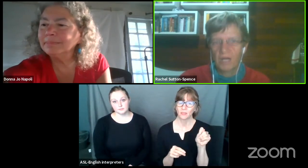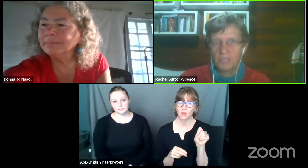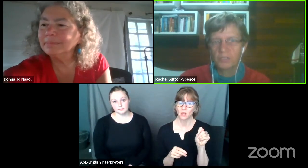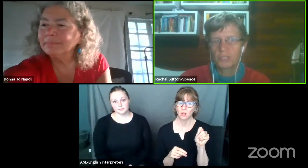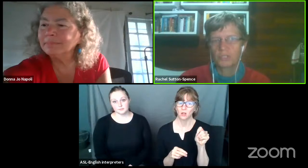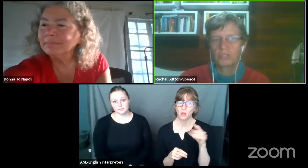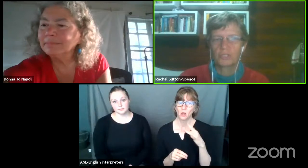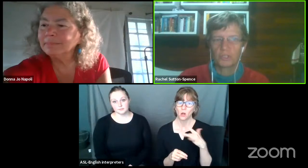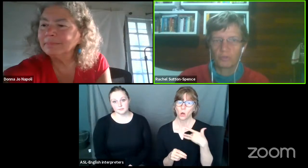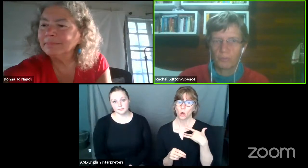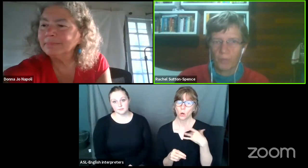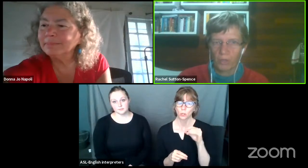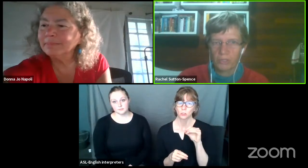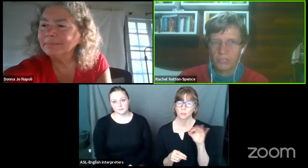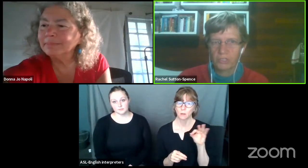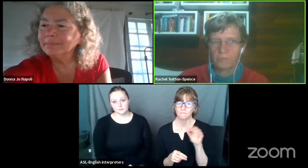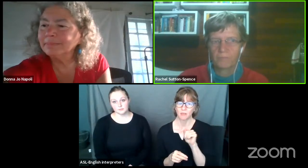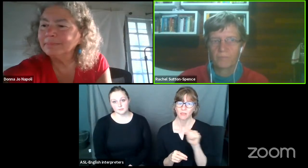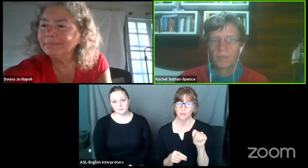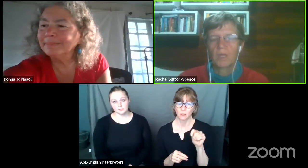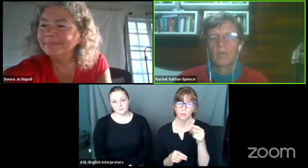the Hydrogen Jukebox,